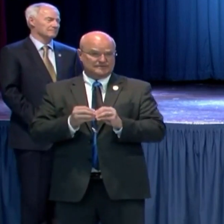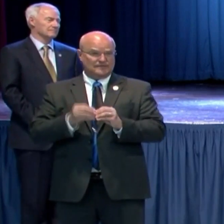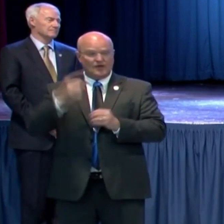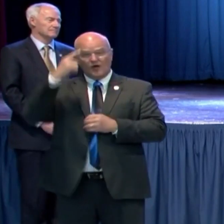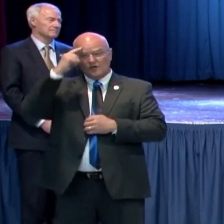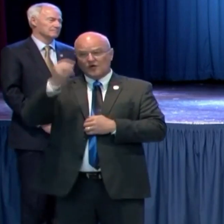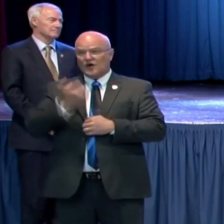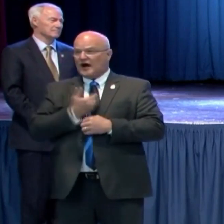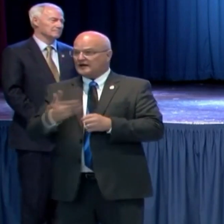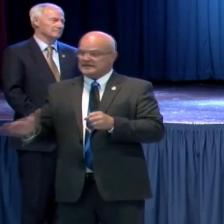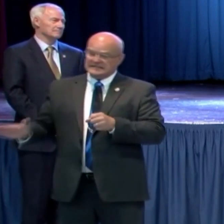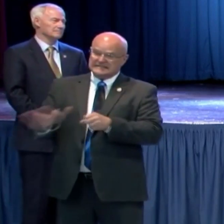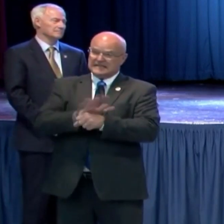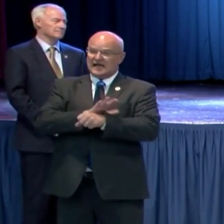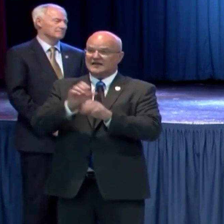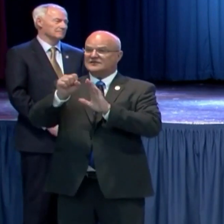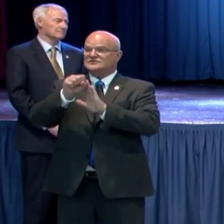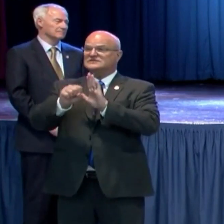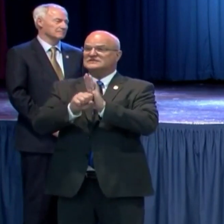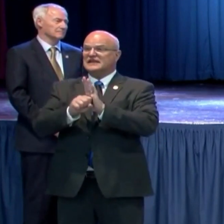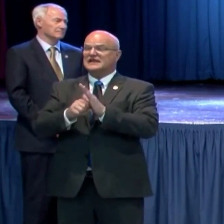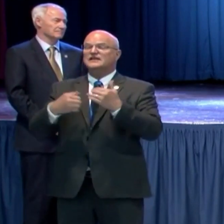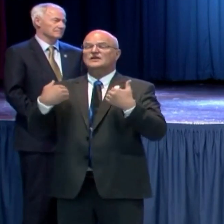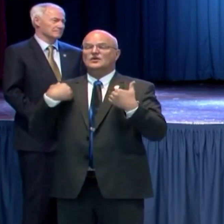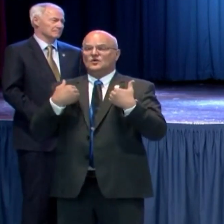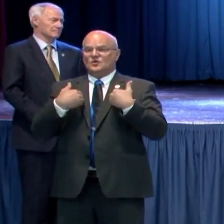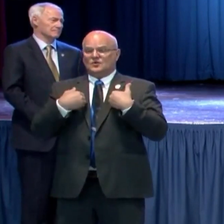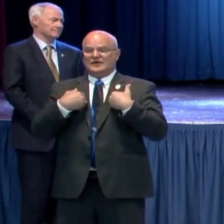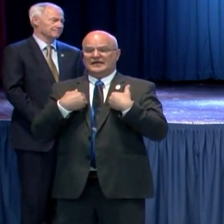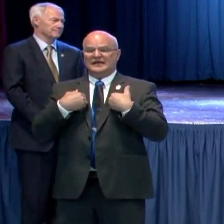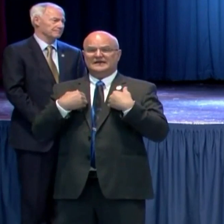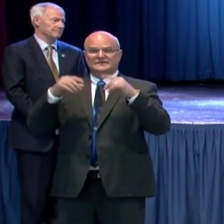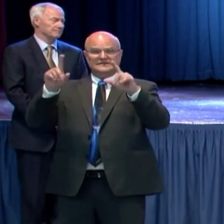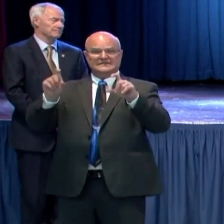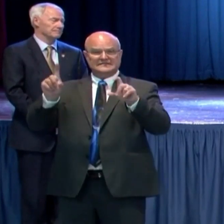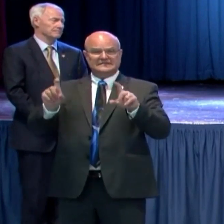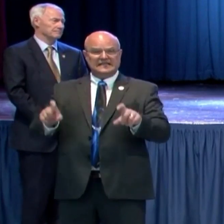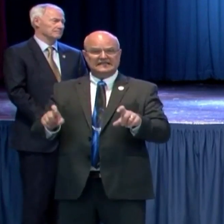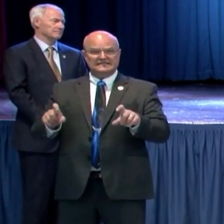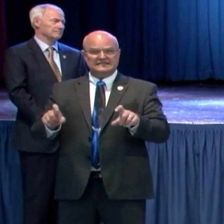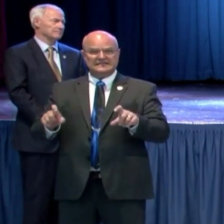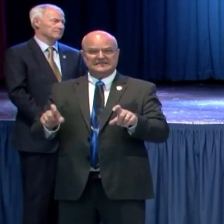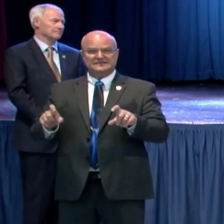For our entire state, we have tested